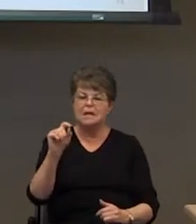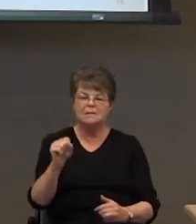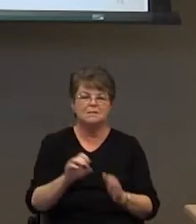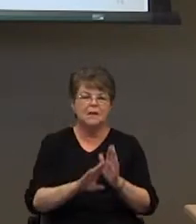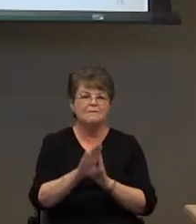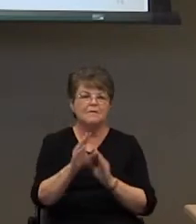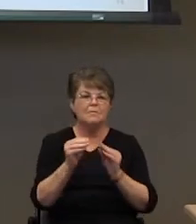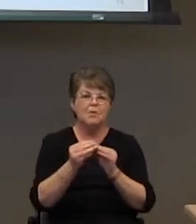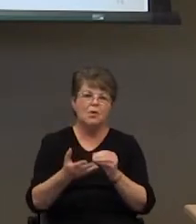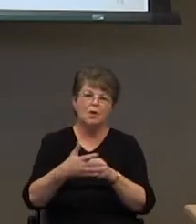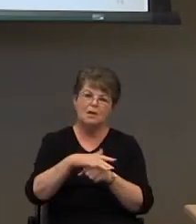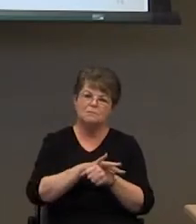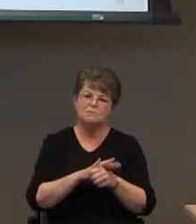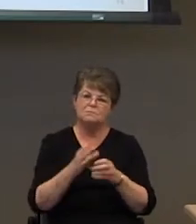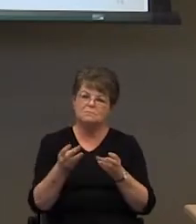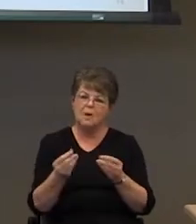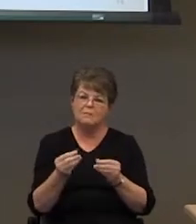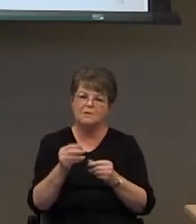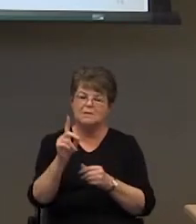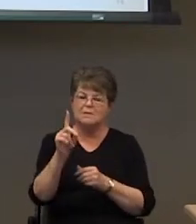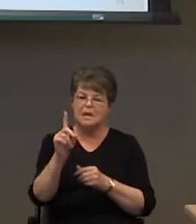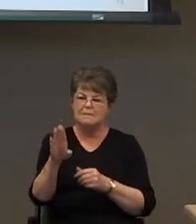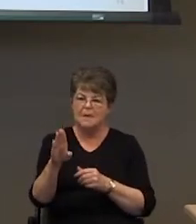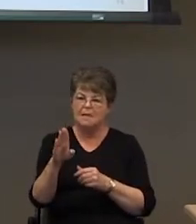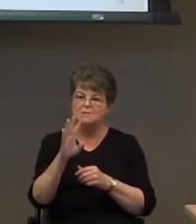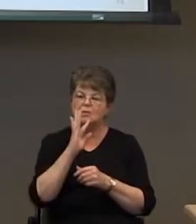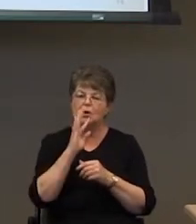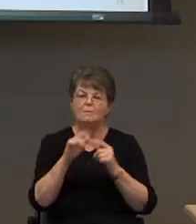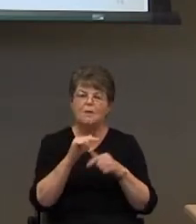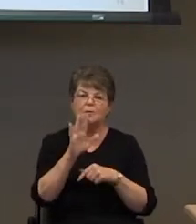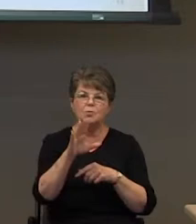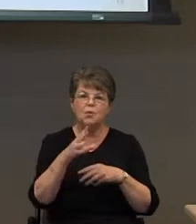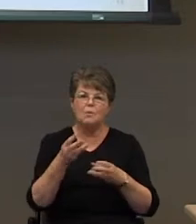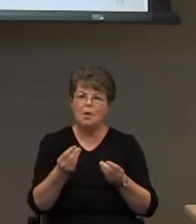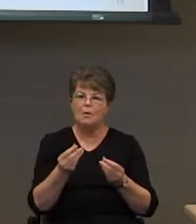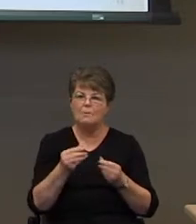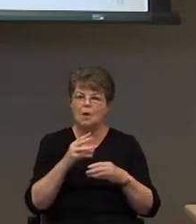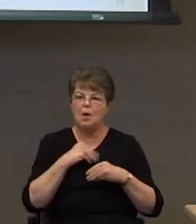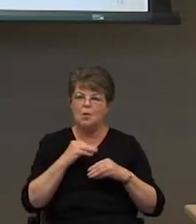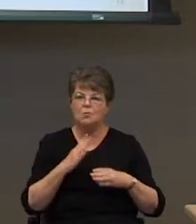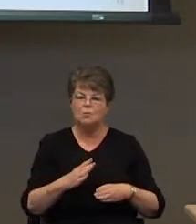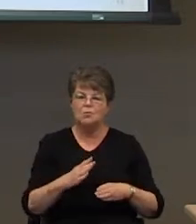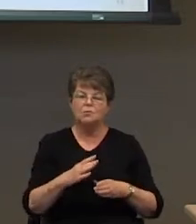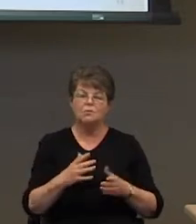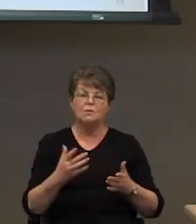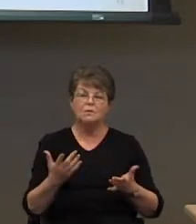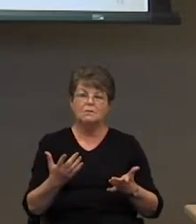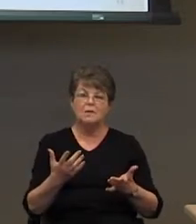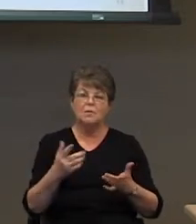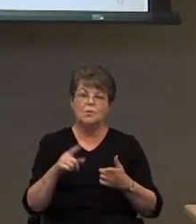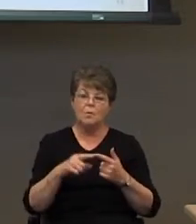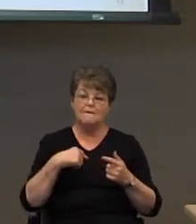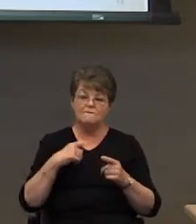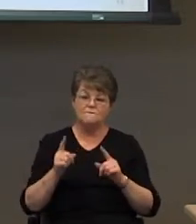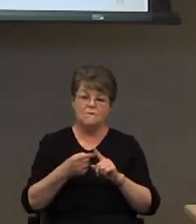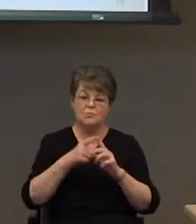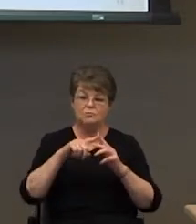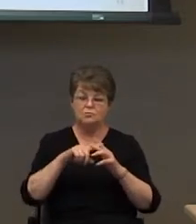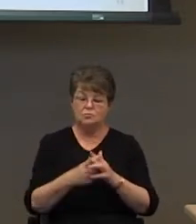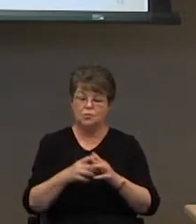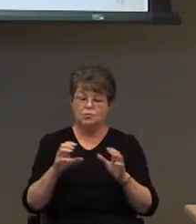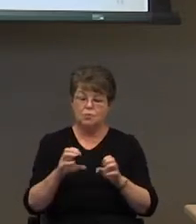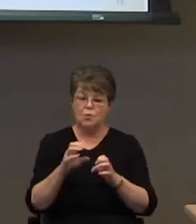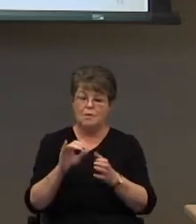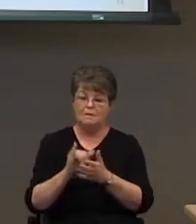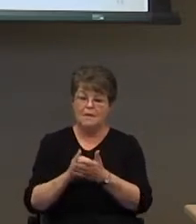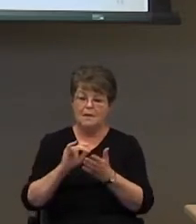Develop a more comprehensive property and asset database. This goes back to talking to your property owners. The reality is, when we first started doing this project,